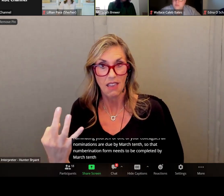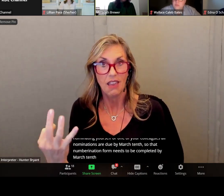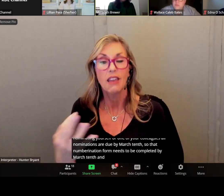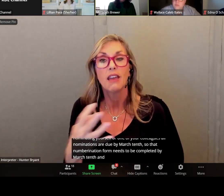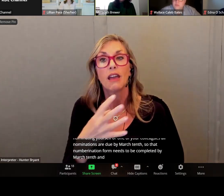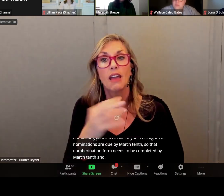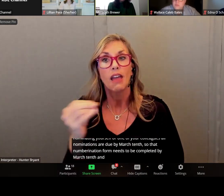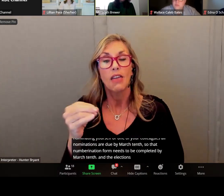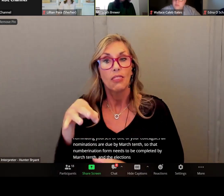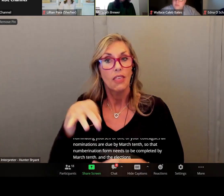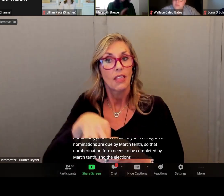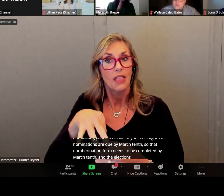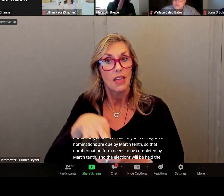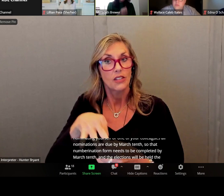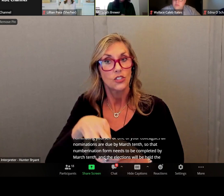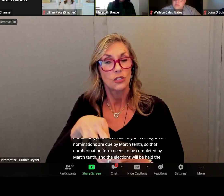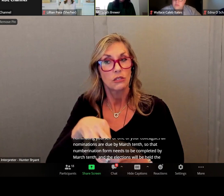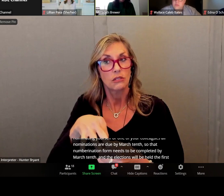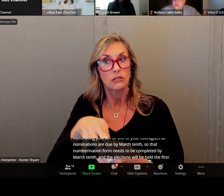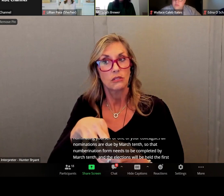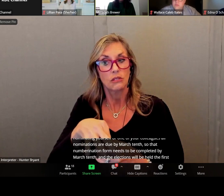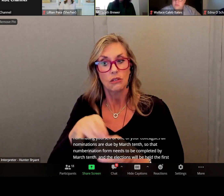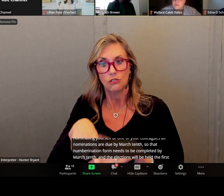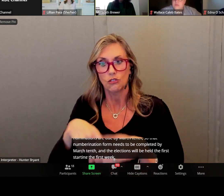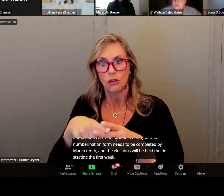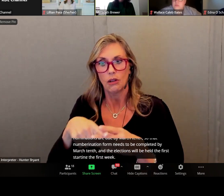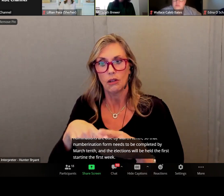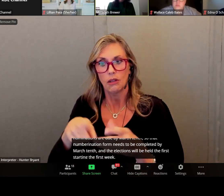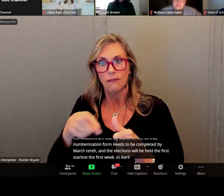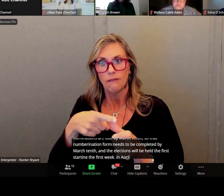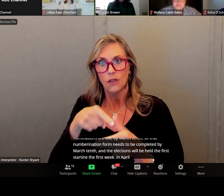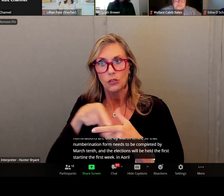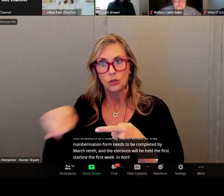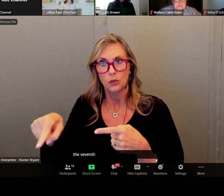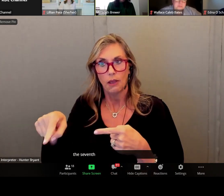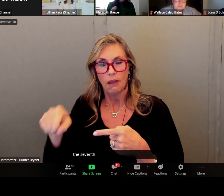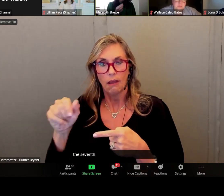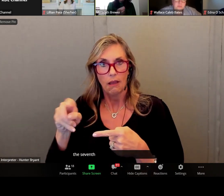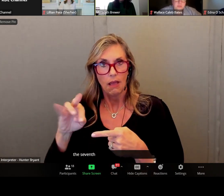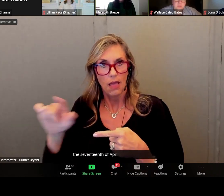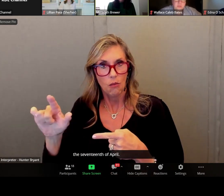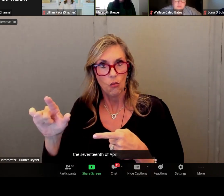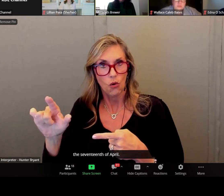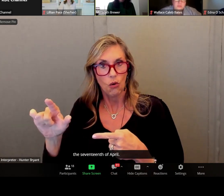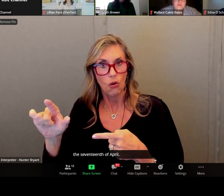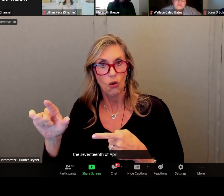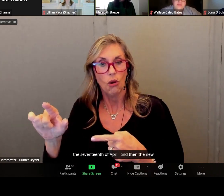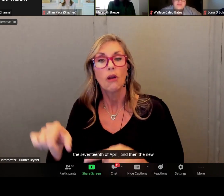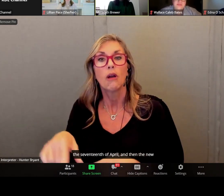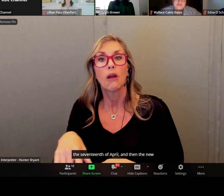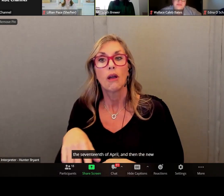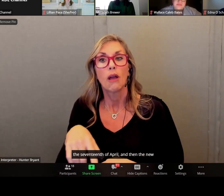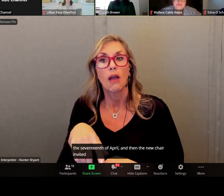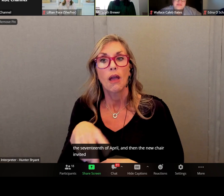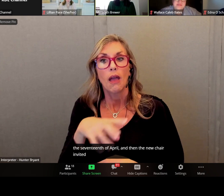elections will be held starting the first week in April through the 17th of April. And then the new chair and vice chair will